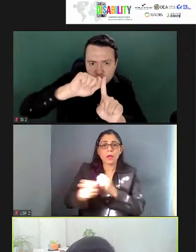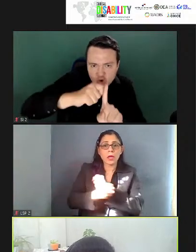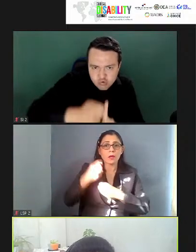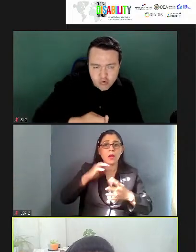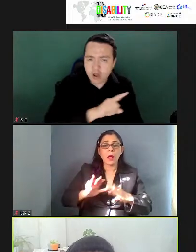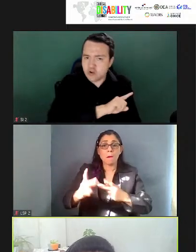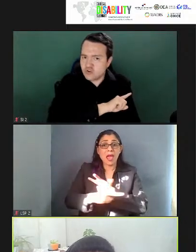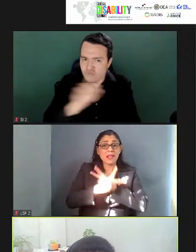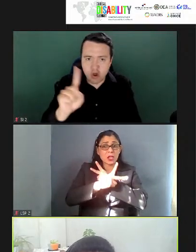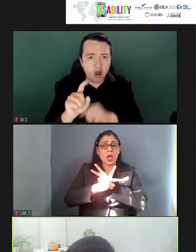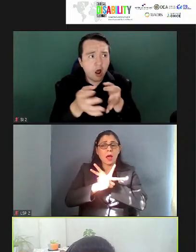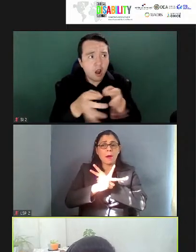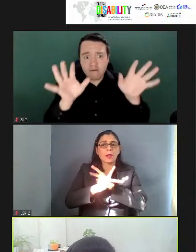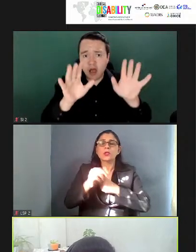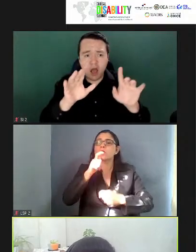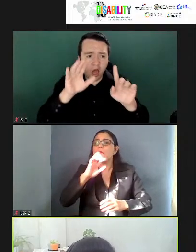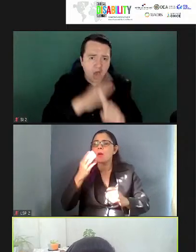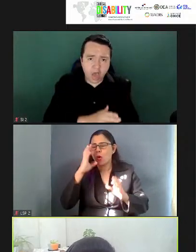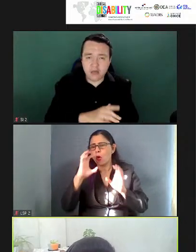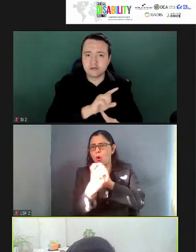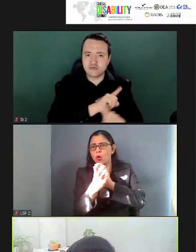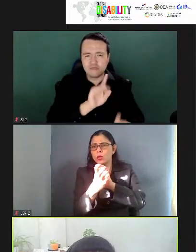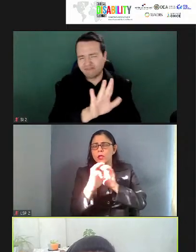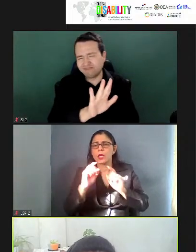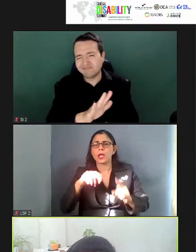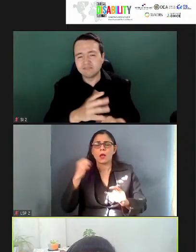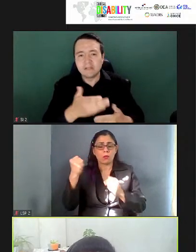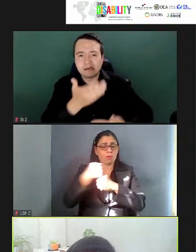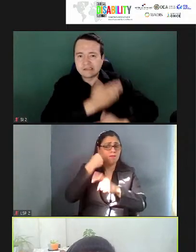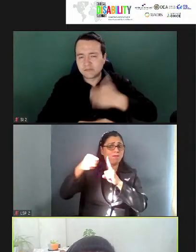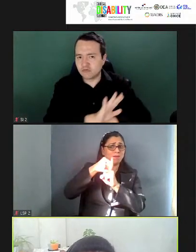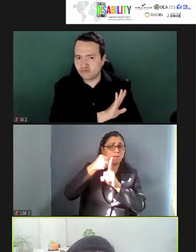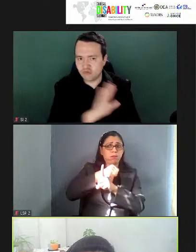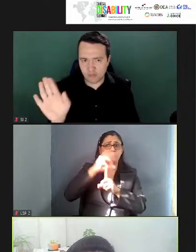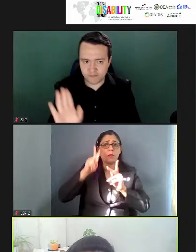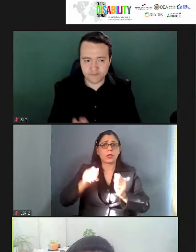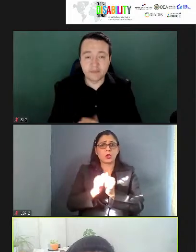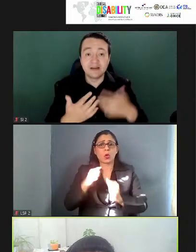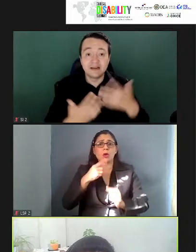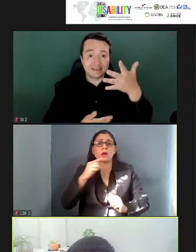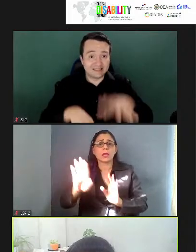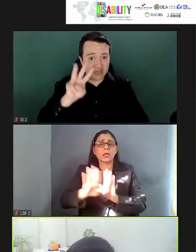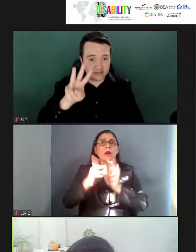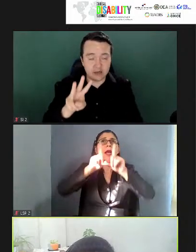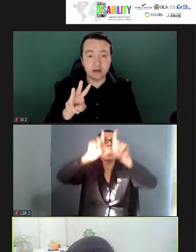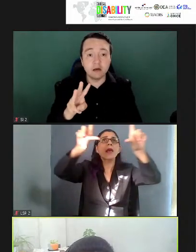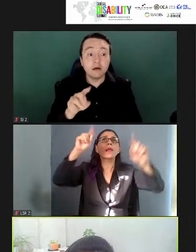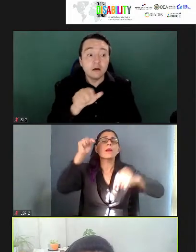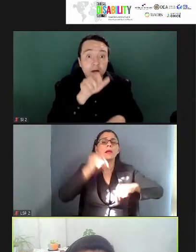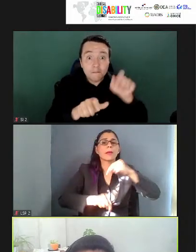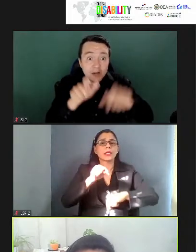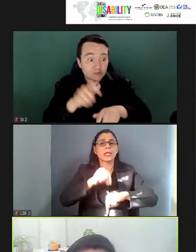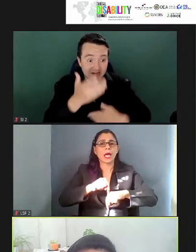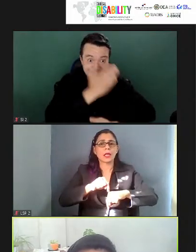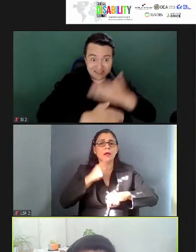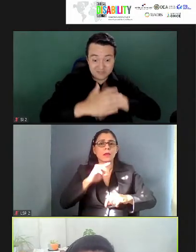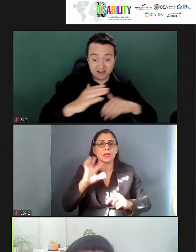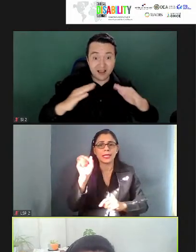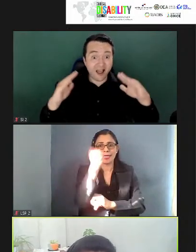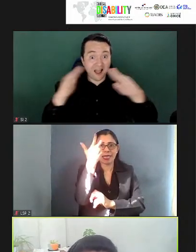protection of mechanisms against territory and the privilege of liberty due to disabilities 13 this